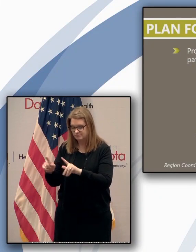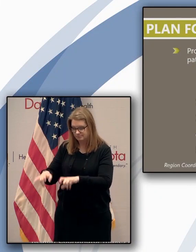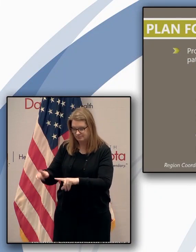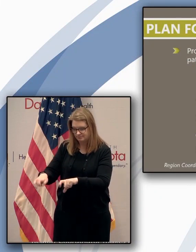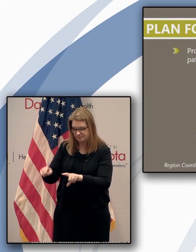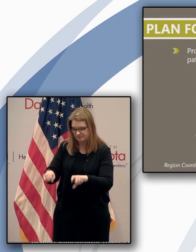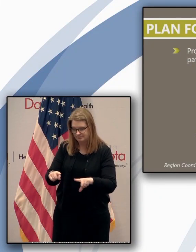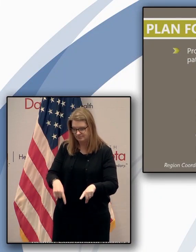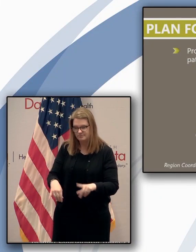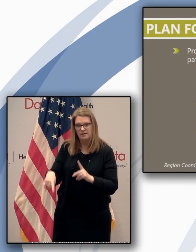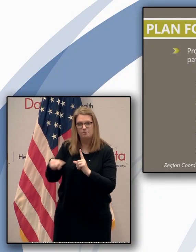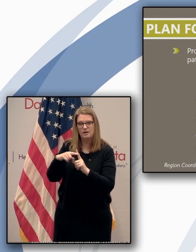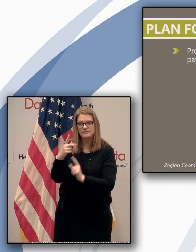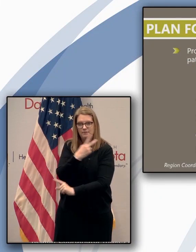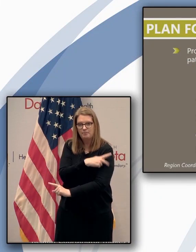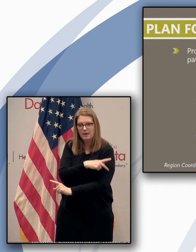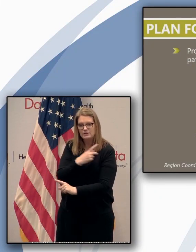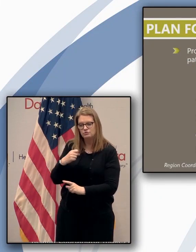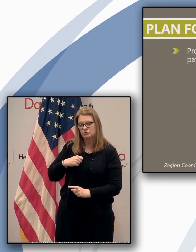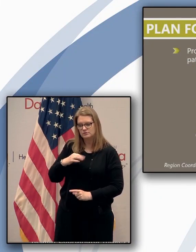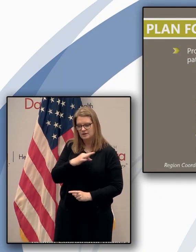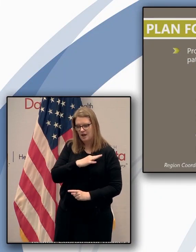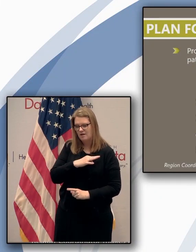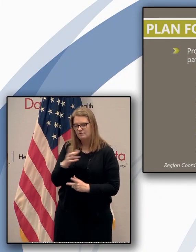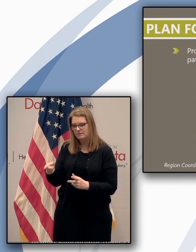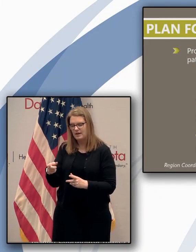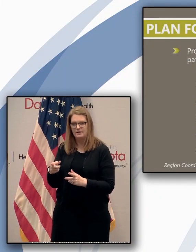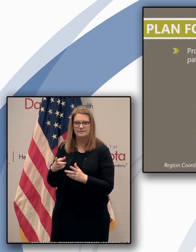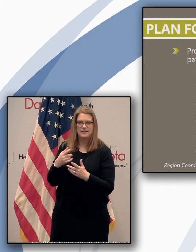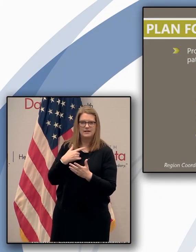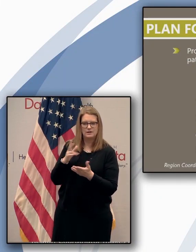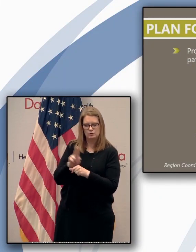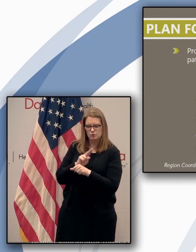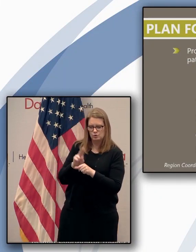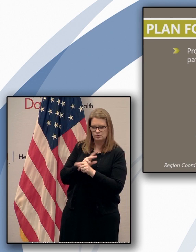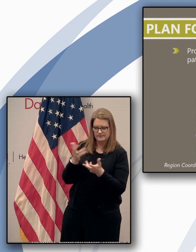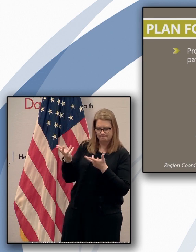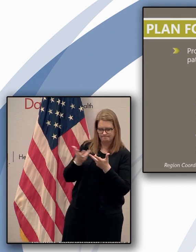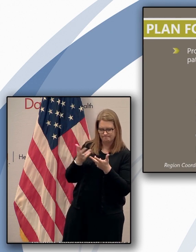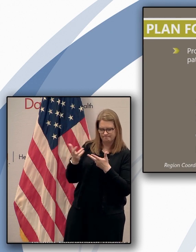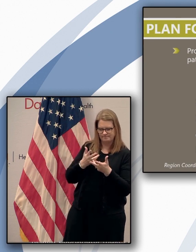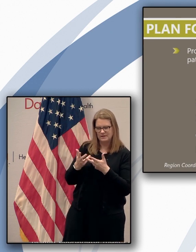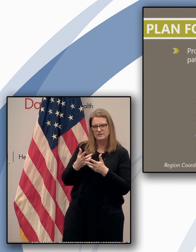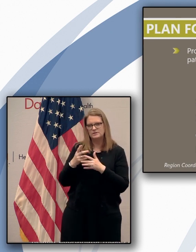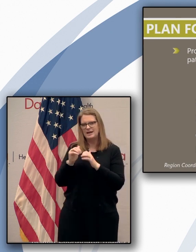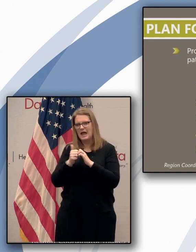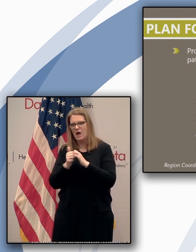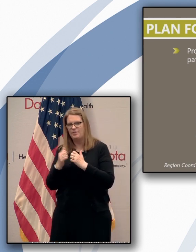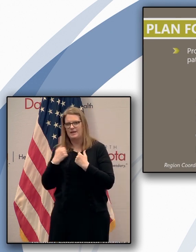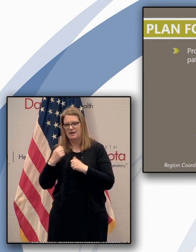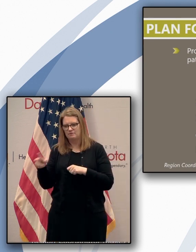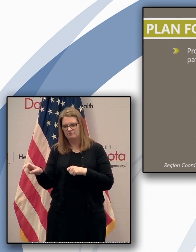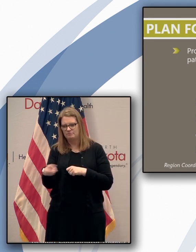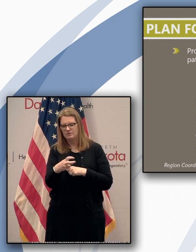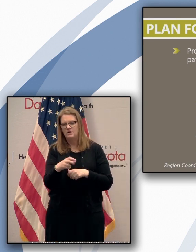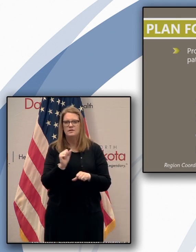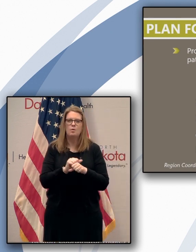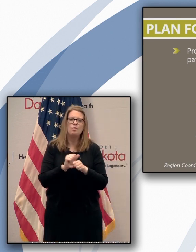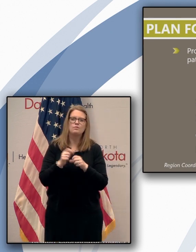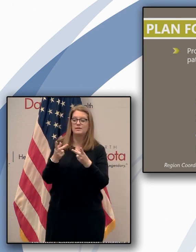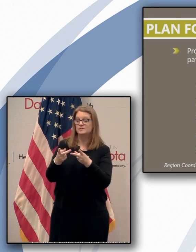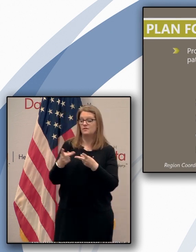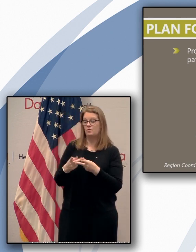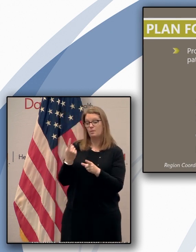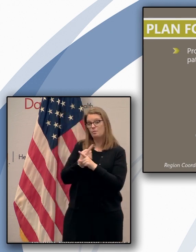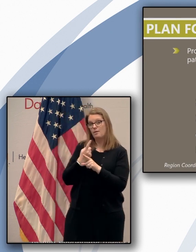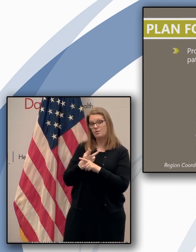they have a positive patient or staff member. The team will work with facilities to ensure proper infection control and